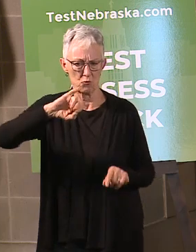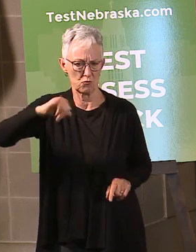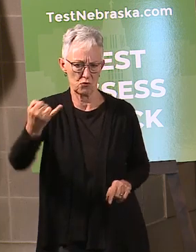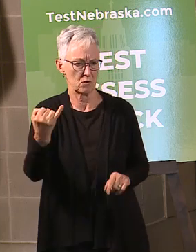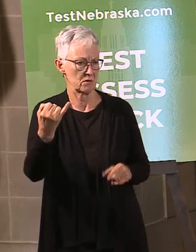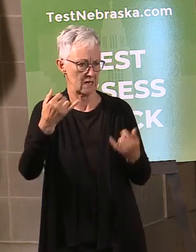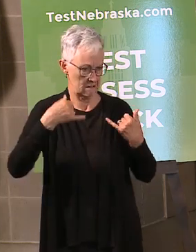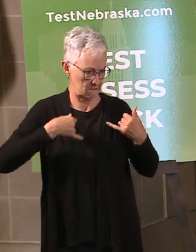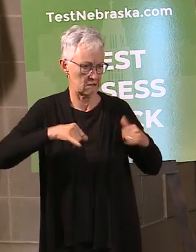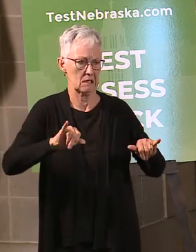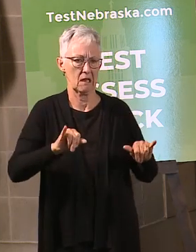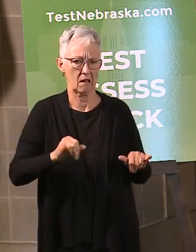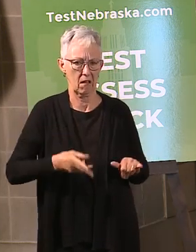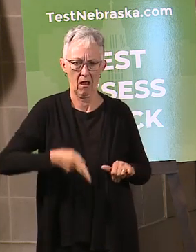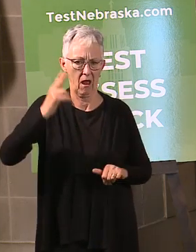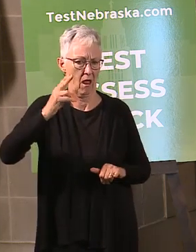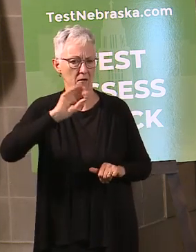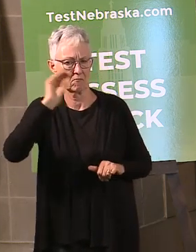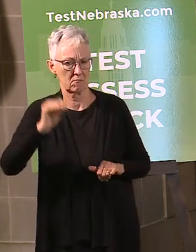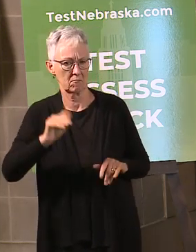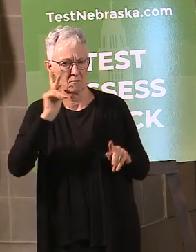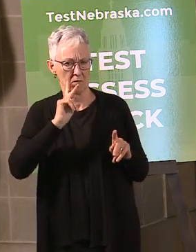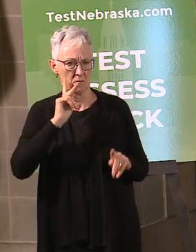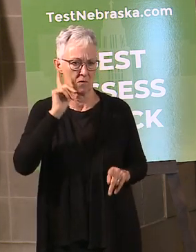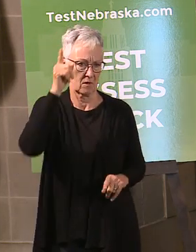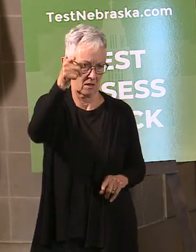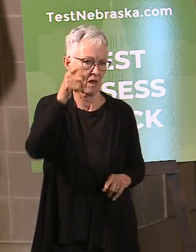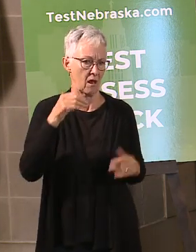But if you're just going to someplace, use good judgment,